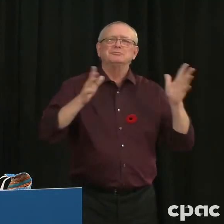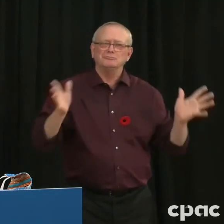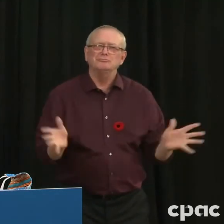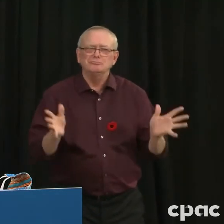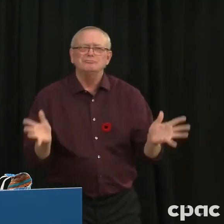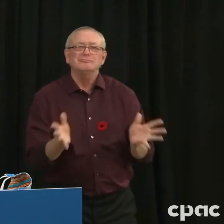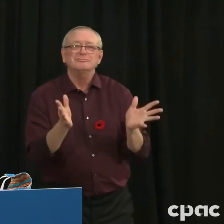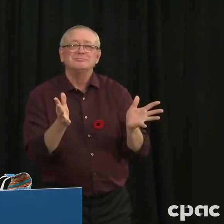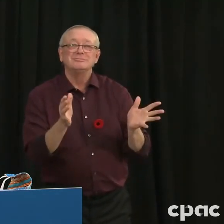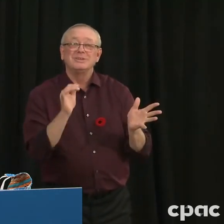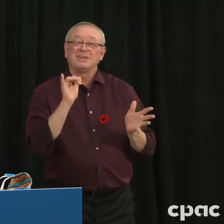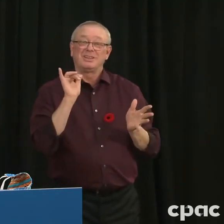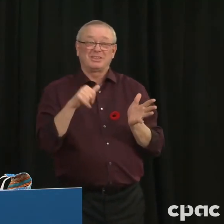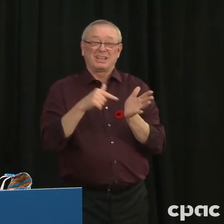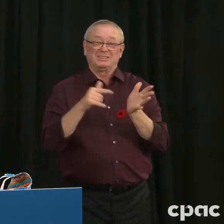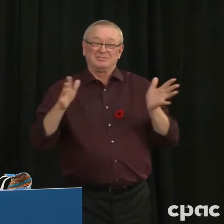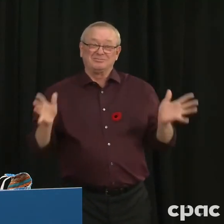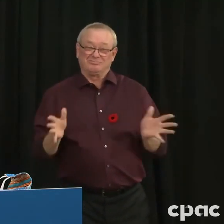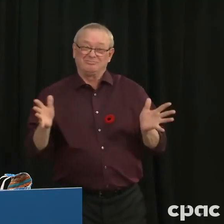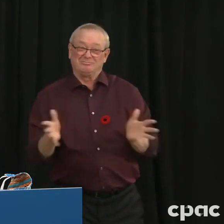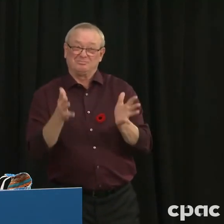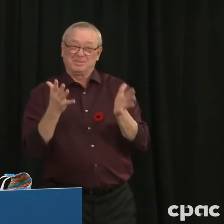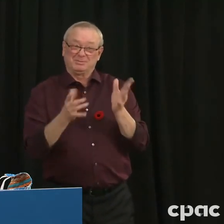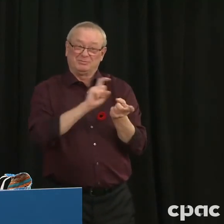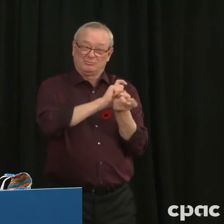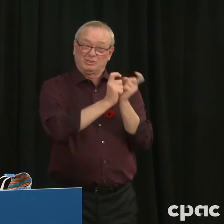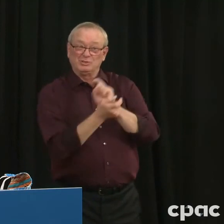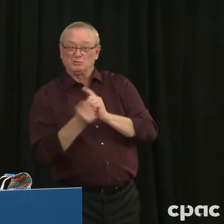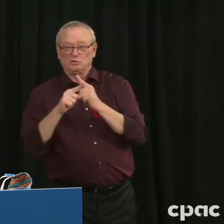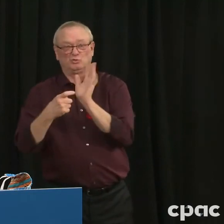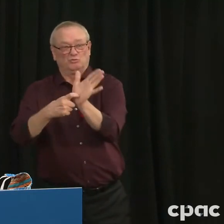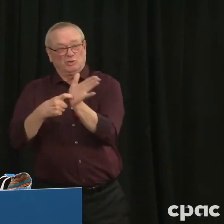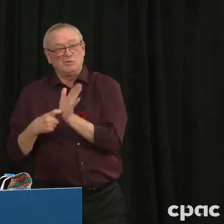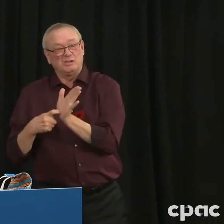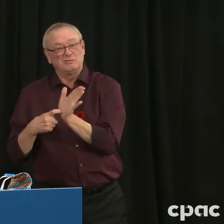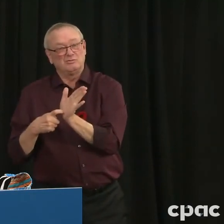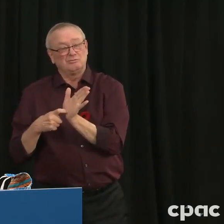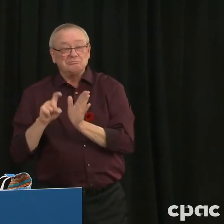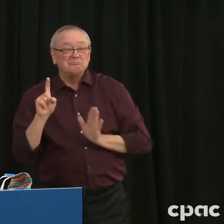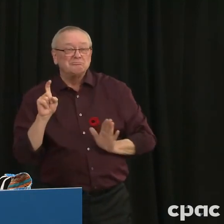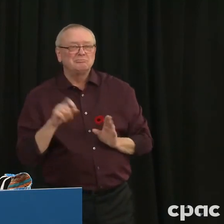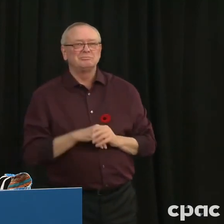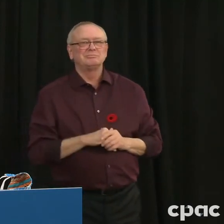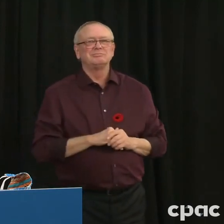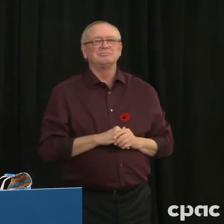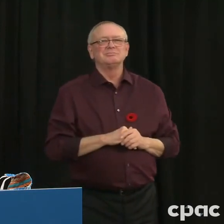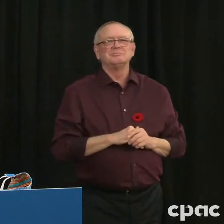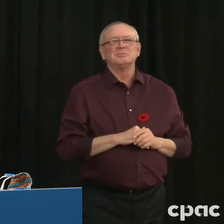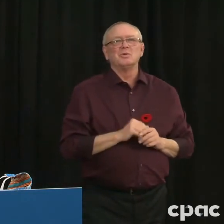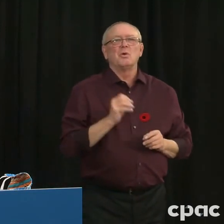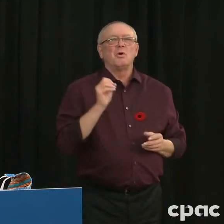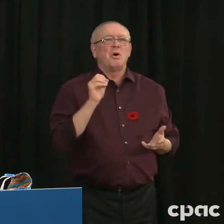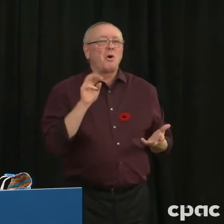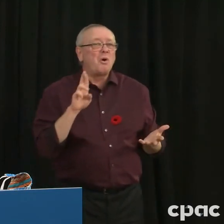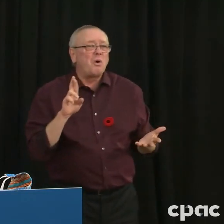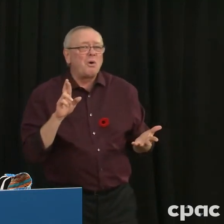now mandatory? And if so, what are the one or two ones that are being considered right now to be moved towards mandatory?